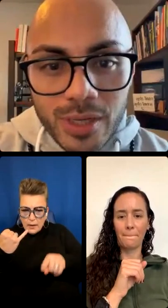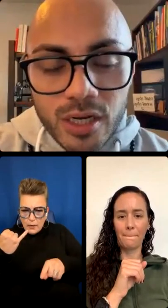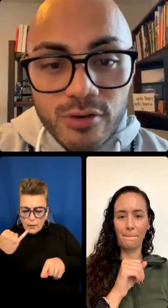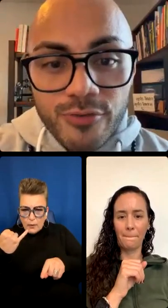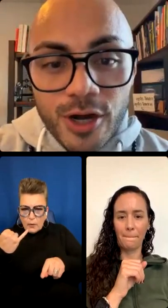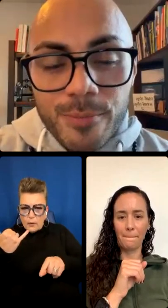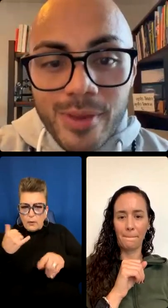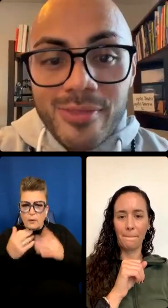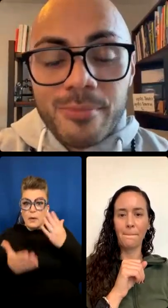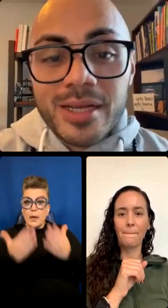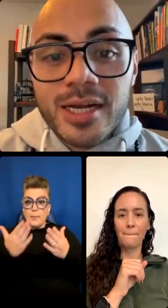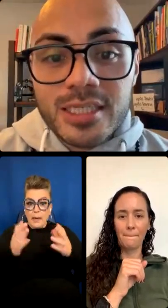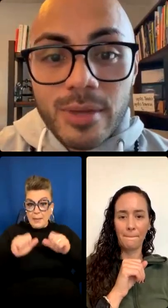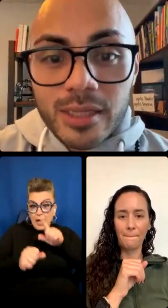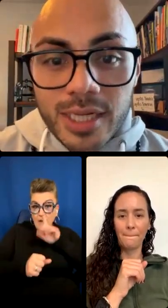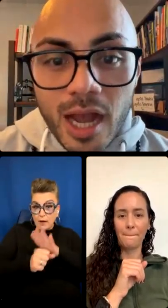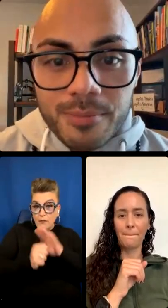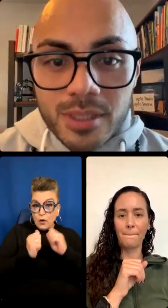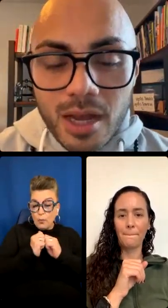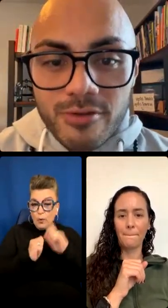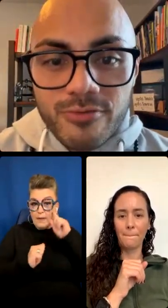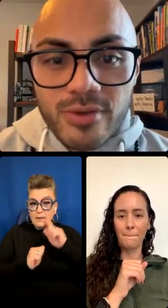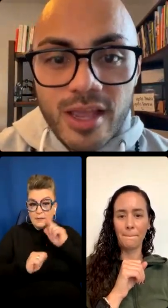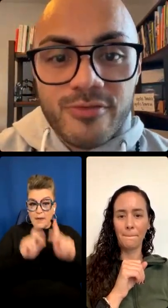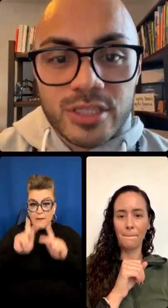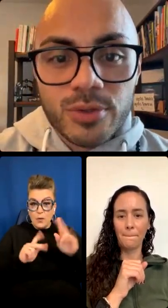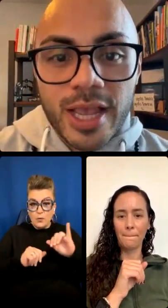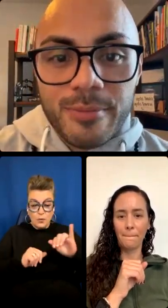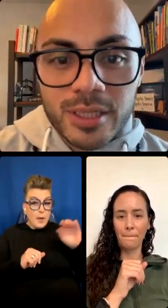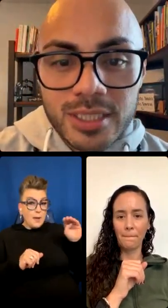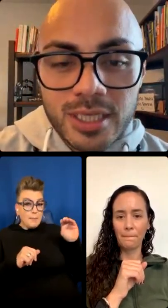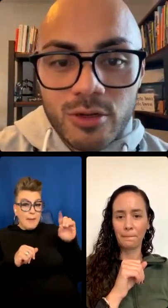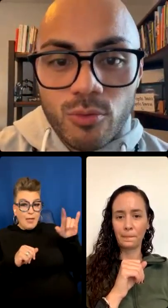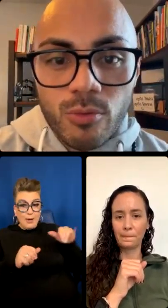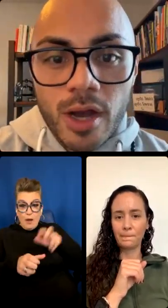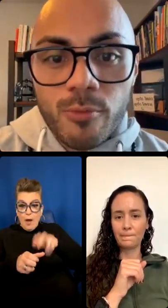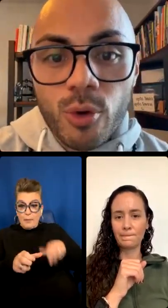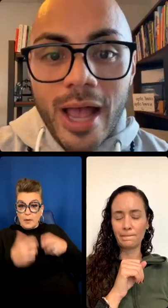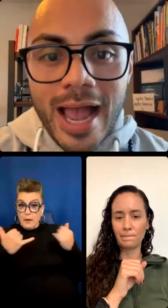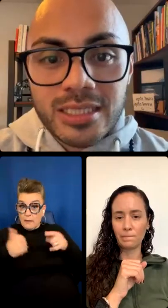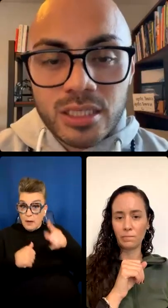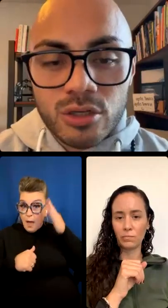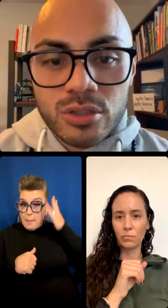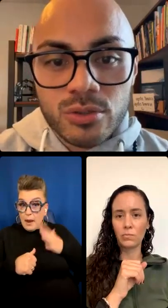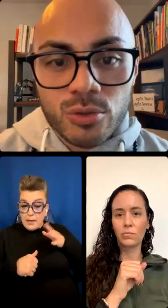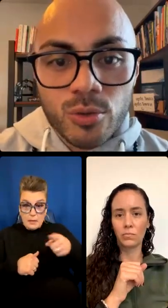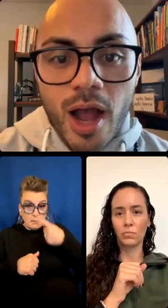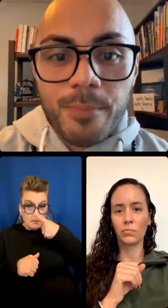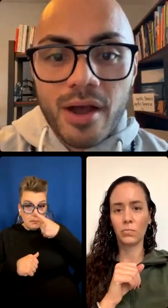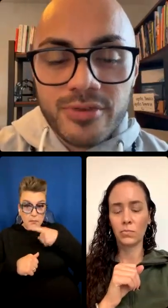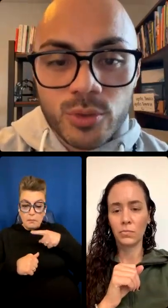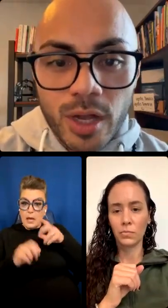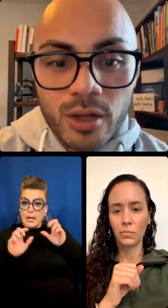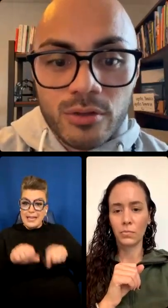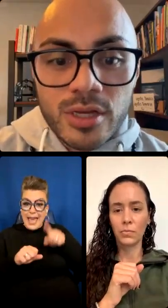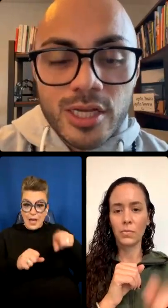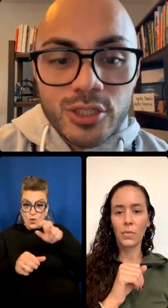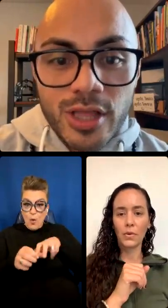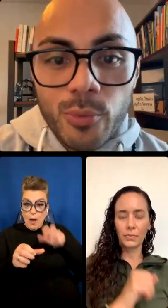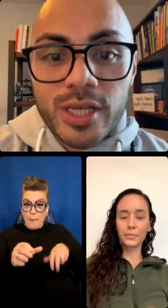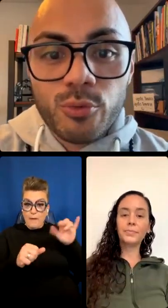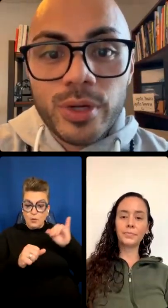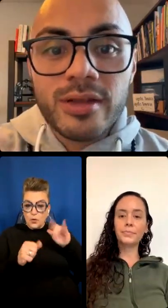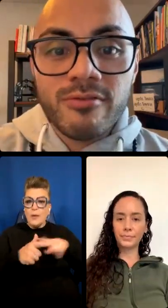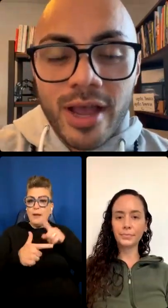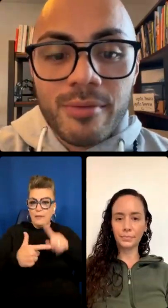maybe we can confirm. And then because Melody hopped off, if it's okay, Melissa, we'll ask you to hop off as well.